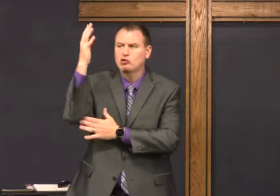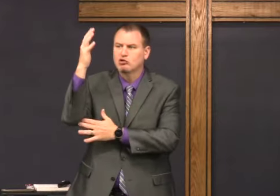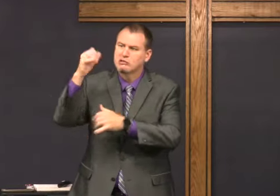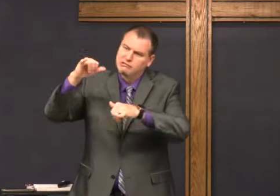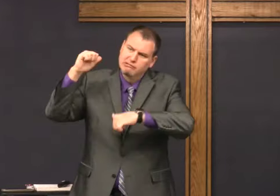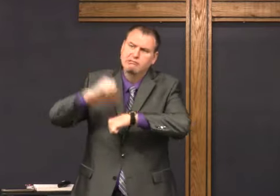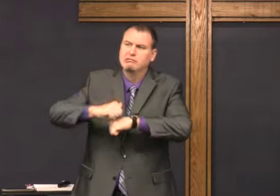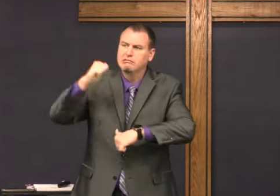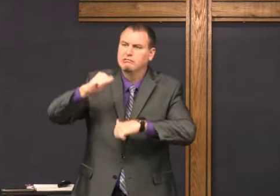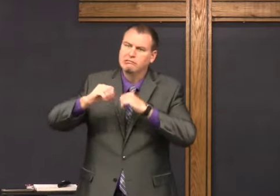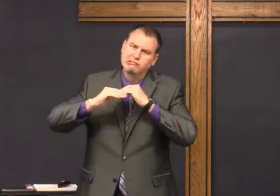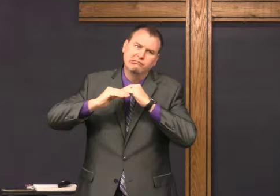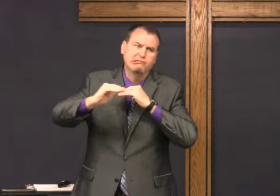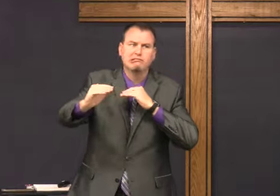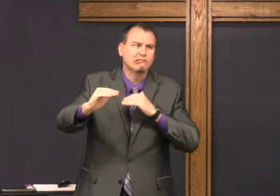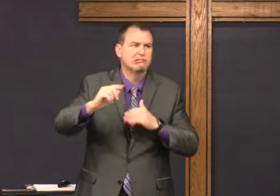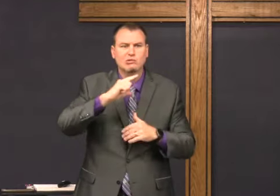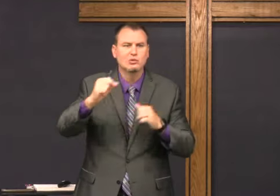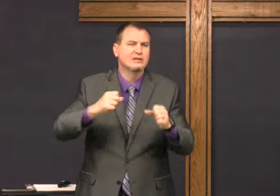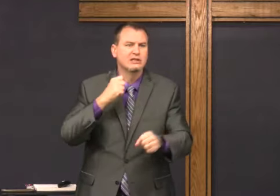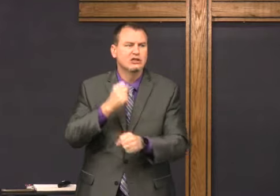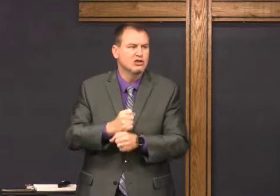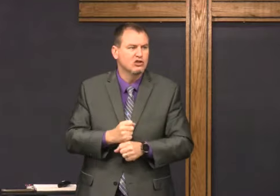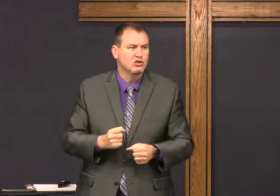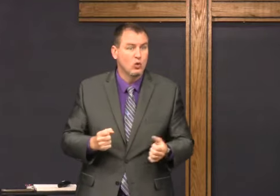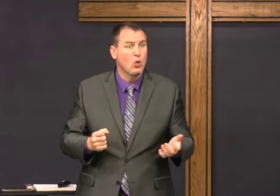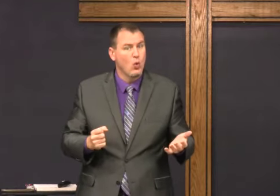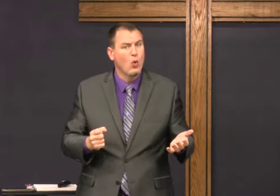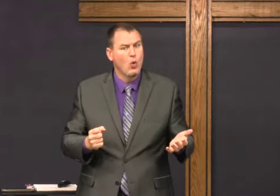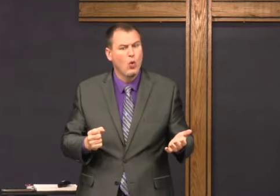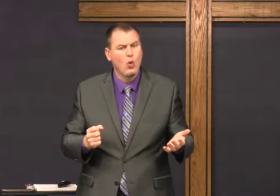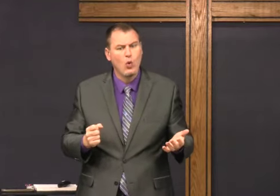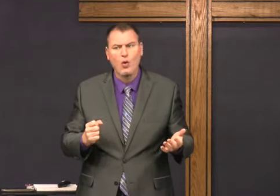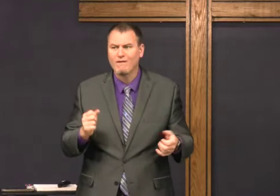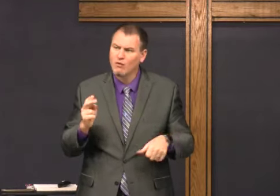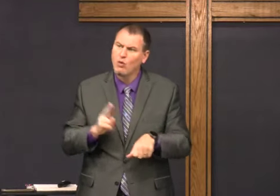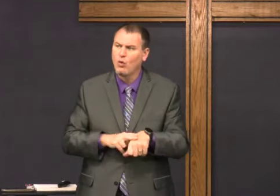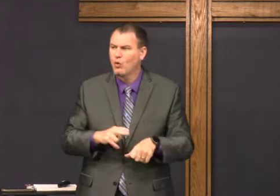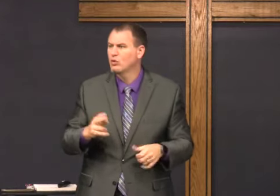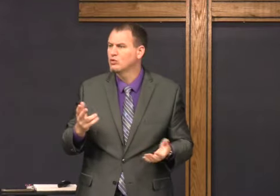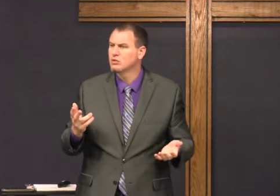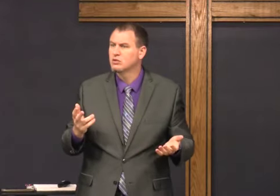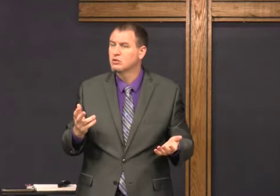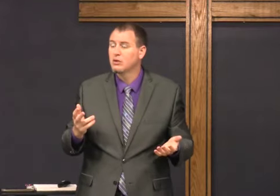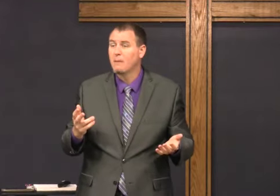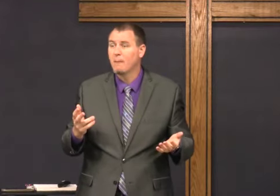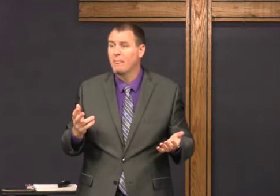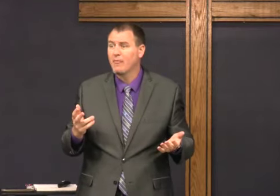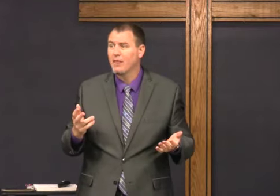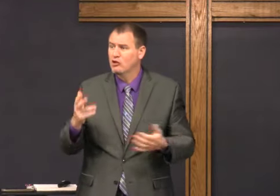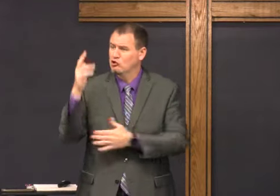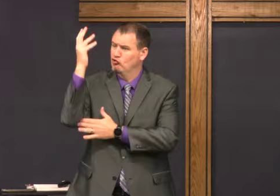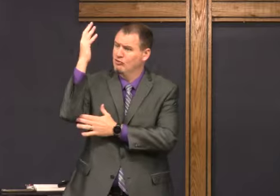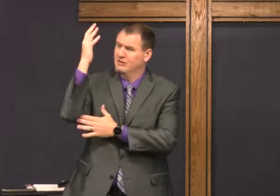Be changing things every year, or do stay strong and stable every year like a tree?